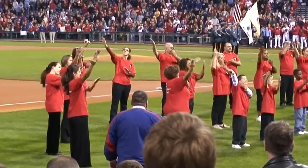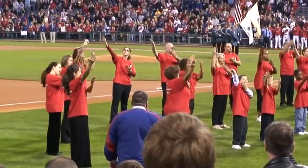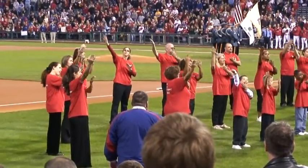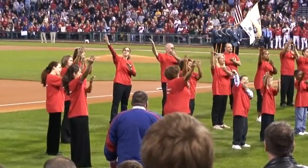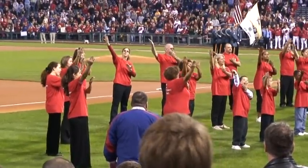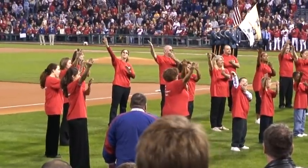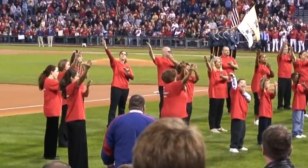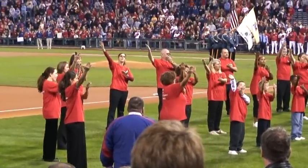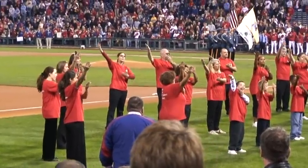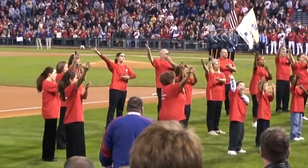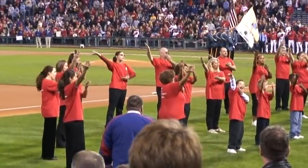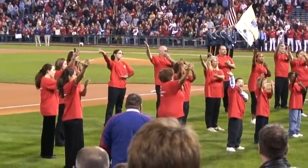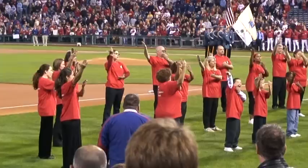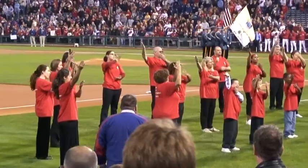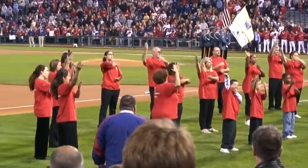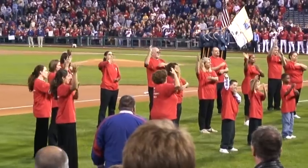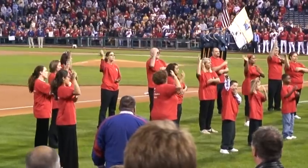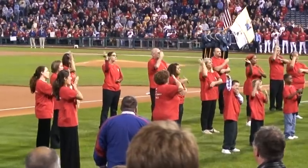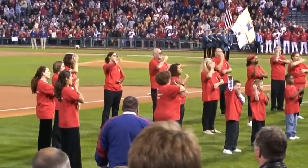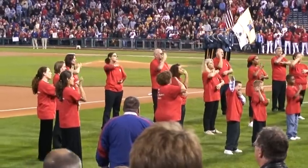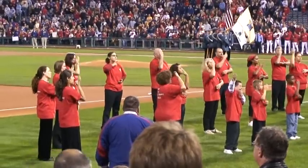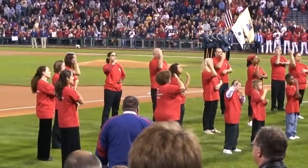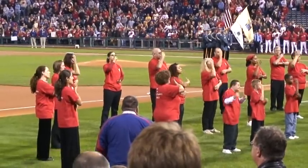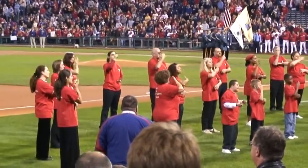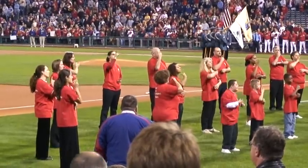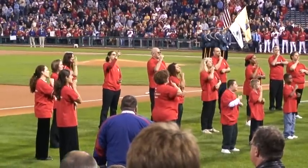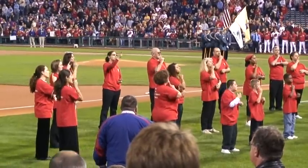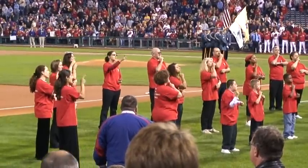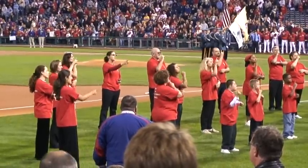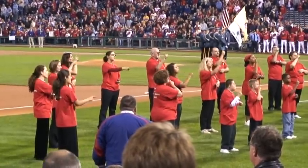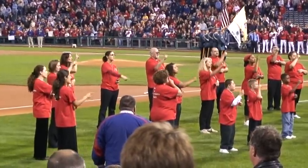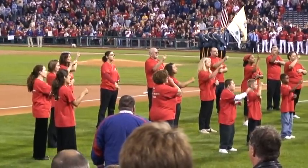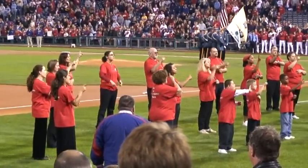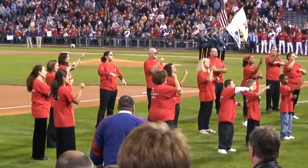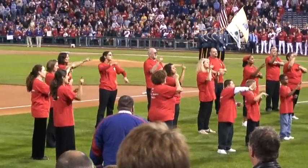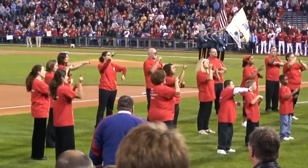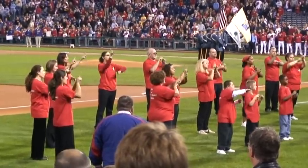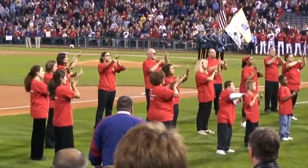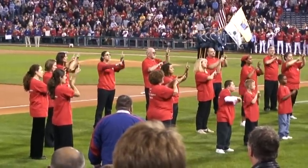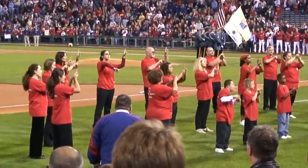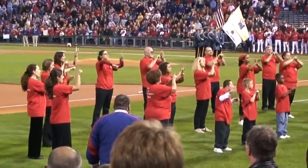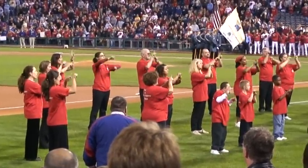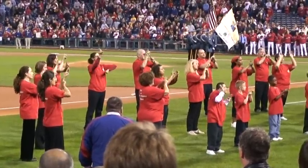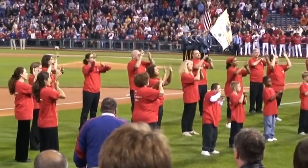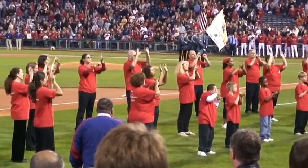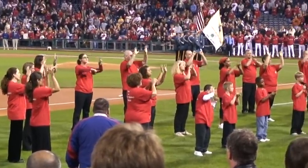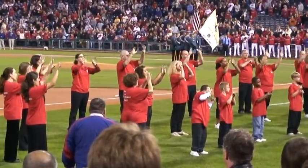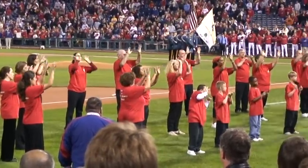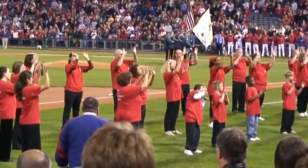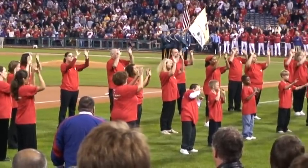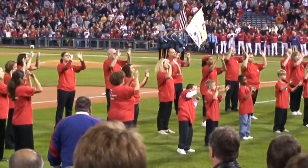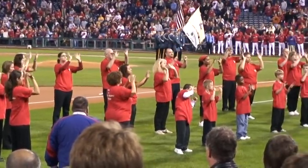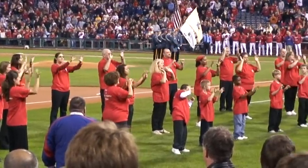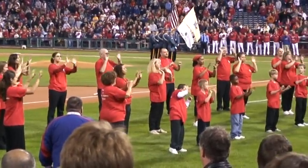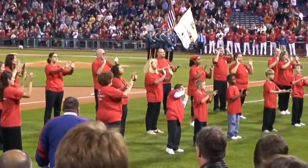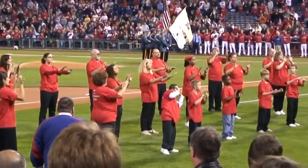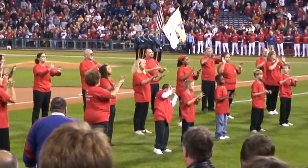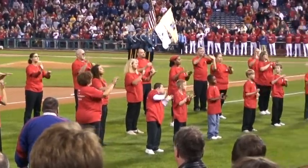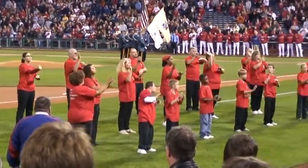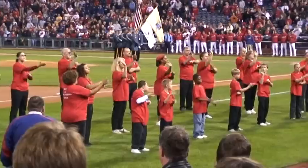there. Oh, say does that star